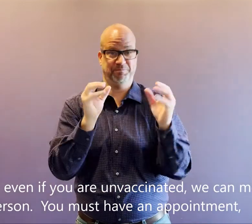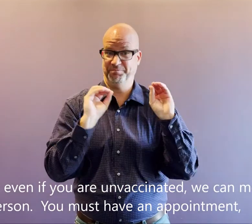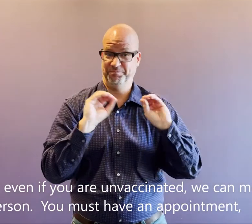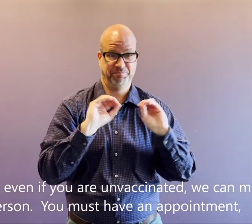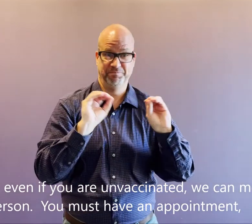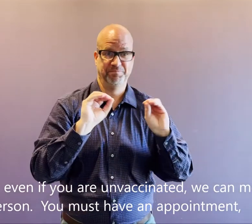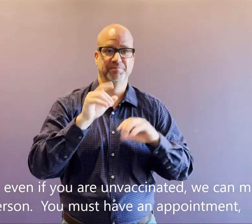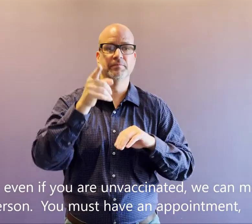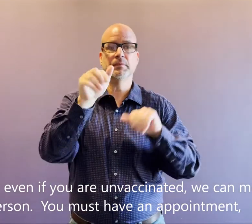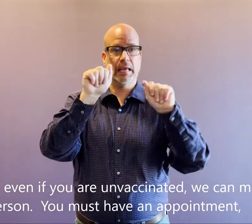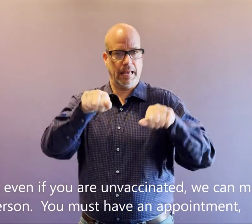time as needed.